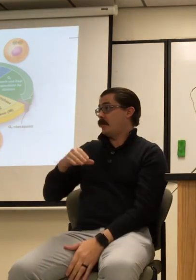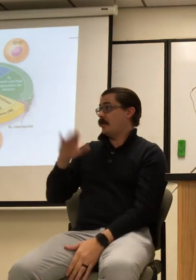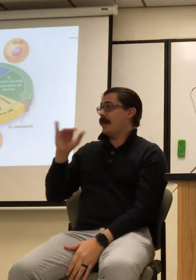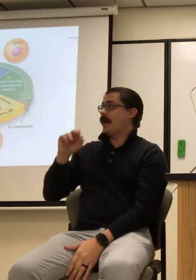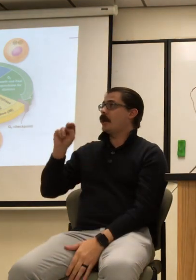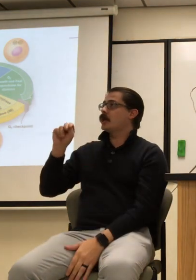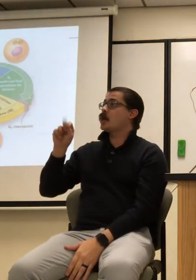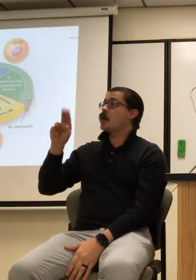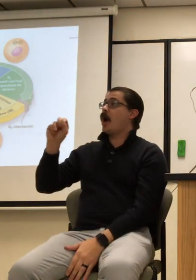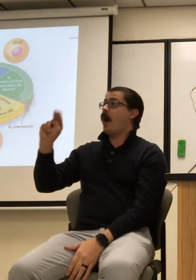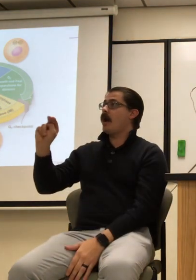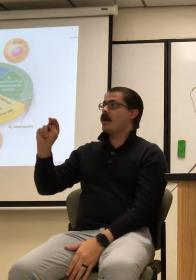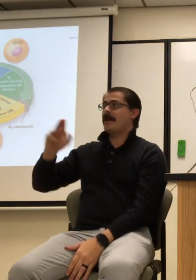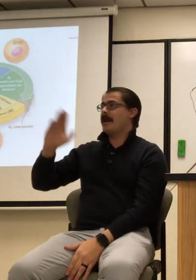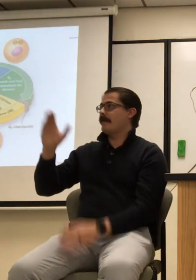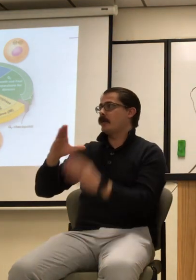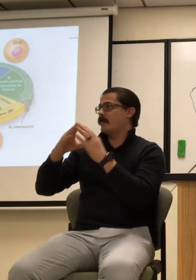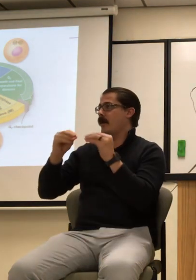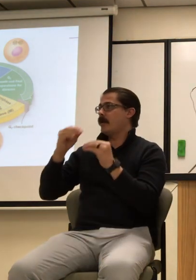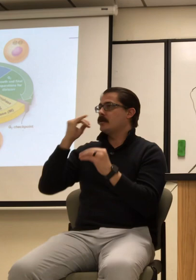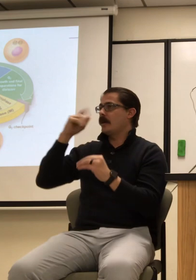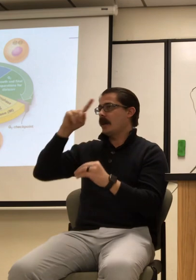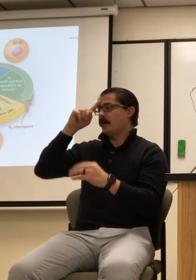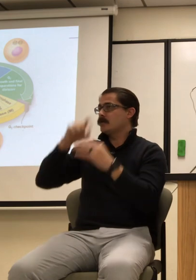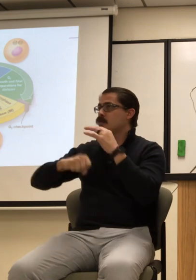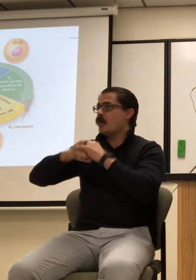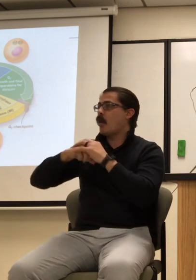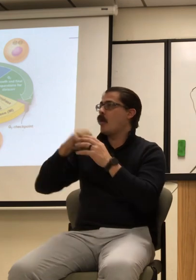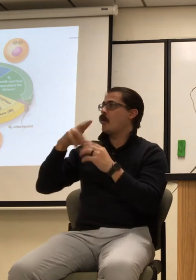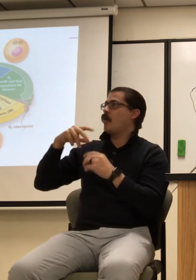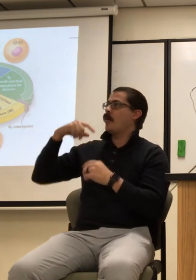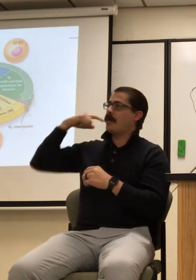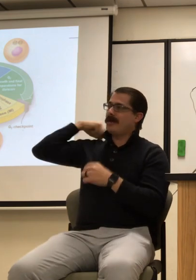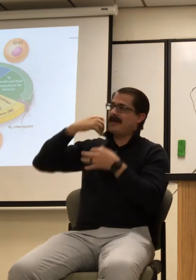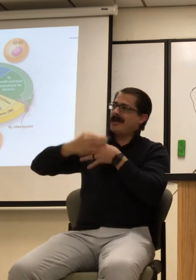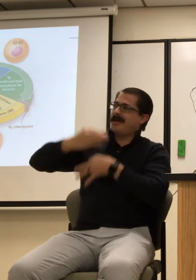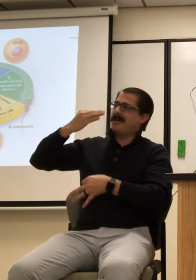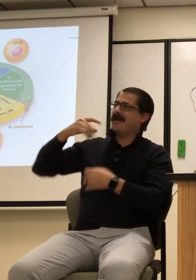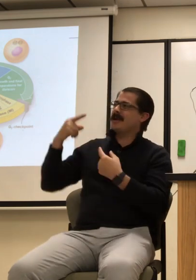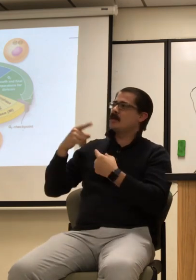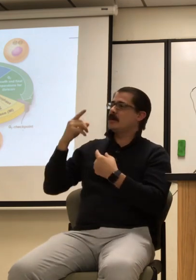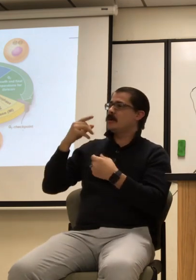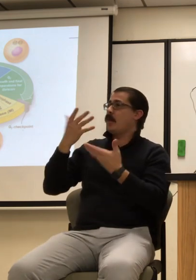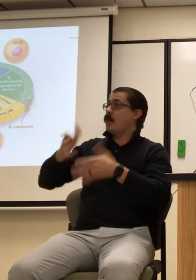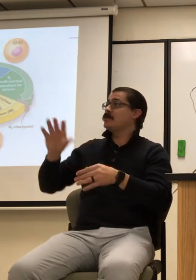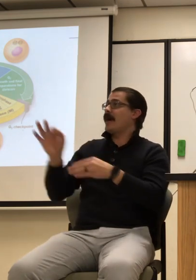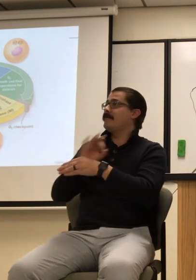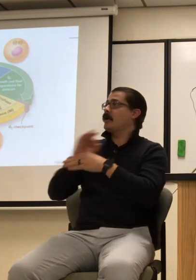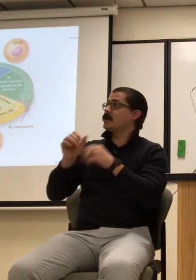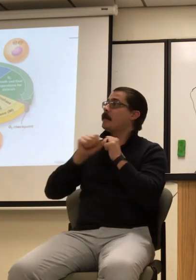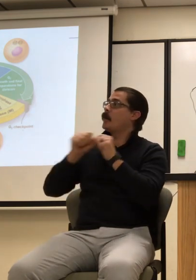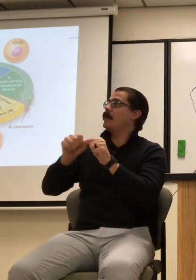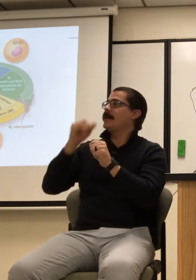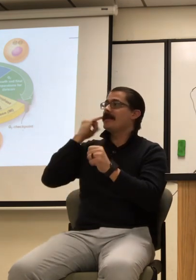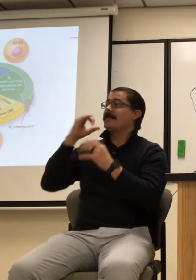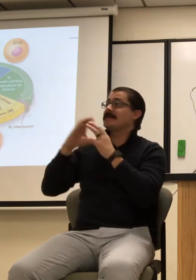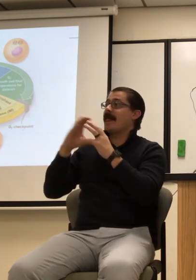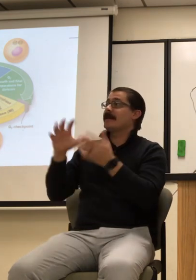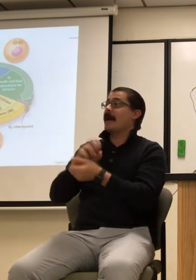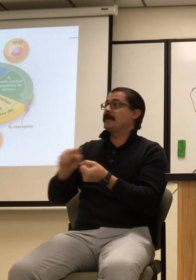don't divide. That's why if you have a stroke or if you have a spinal cord injury, you lose that function permanently if the cells are